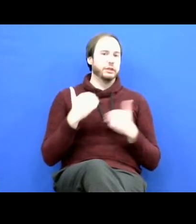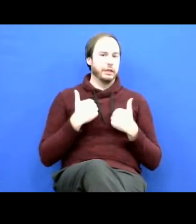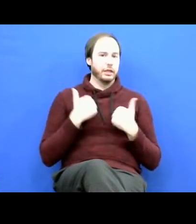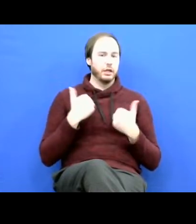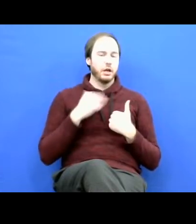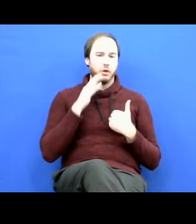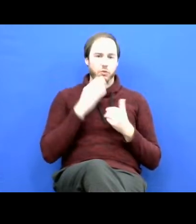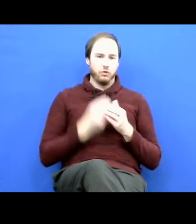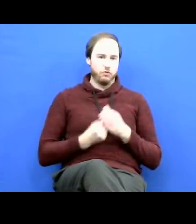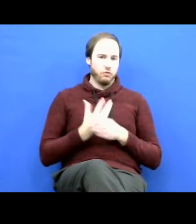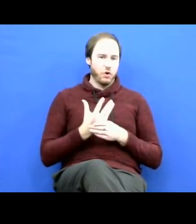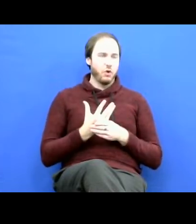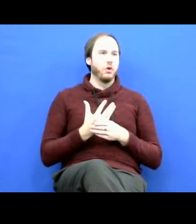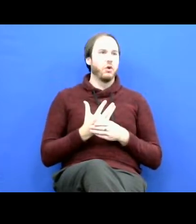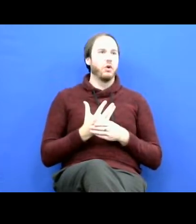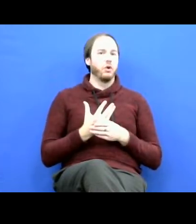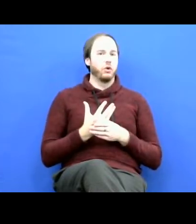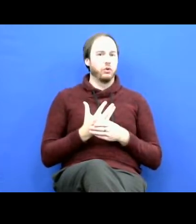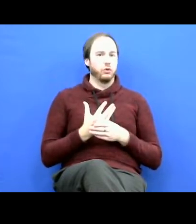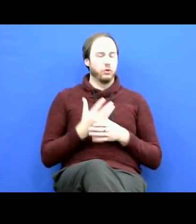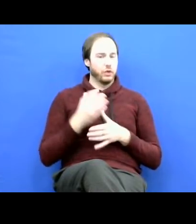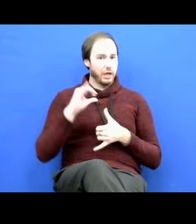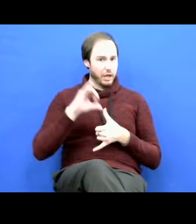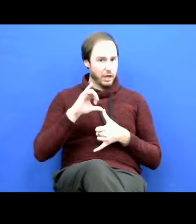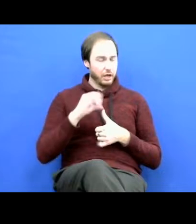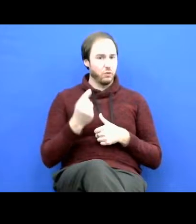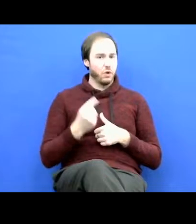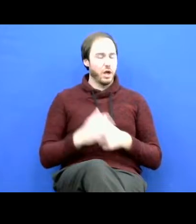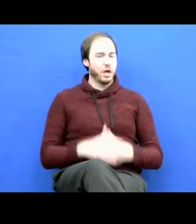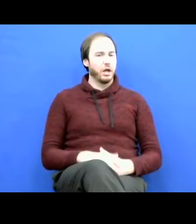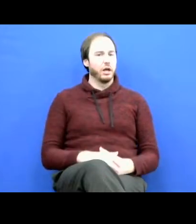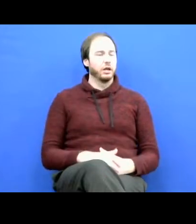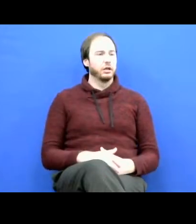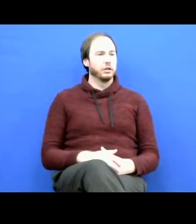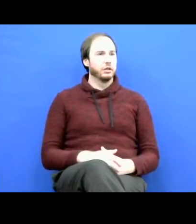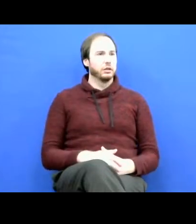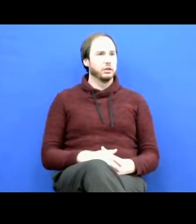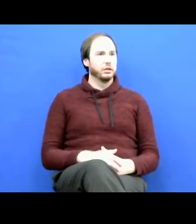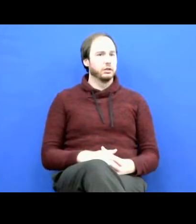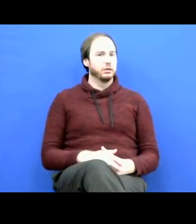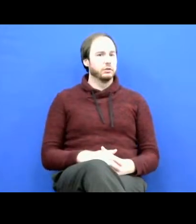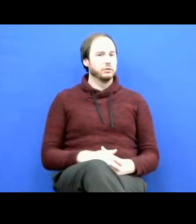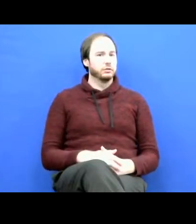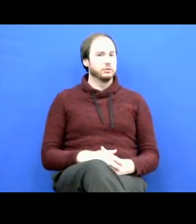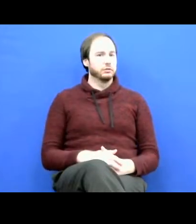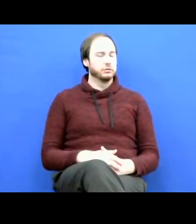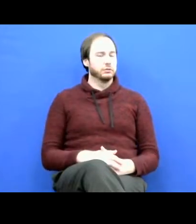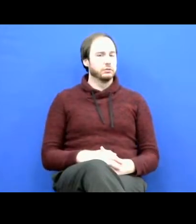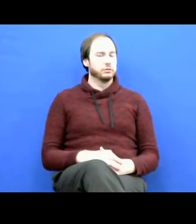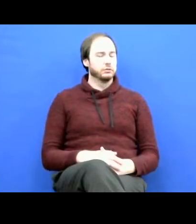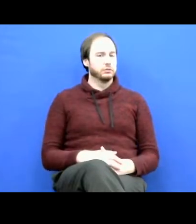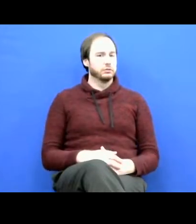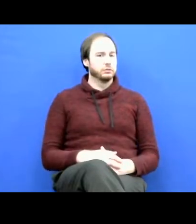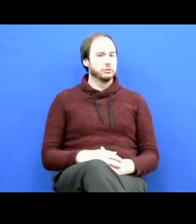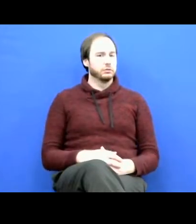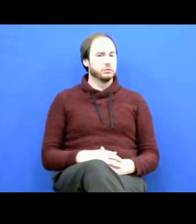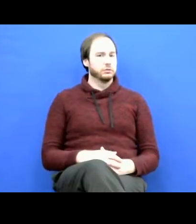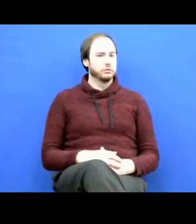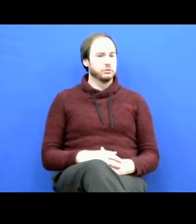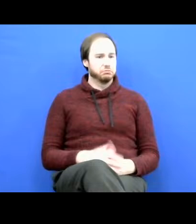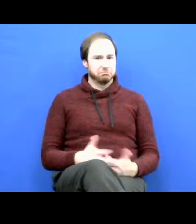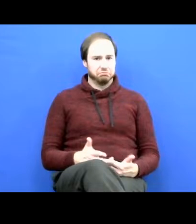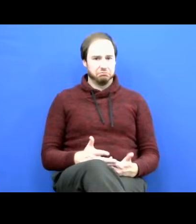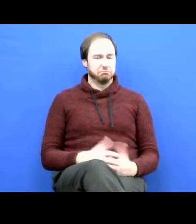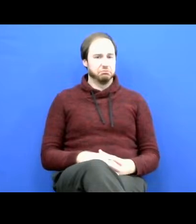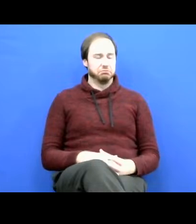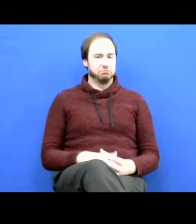growing. You know, what kind of height do they come in at? So I have a question on that, is there any